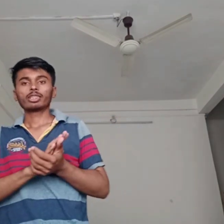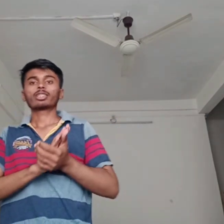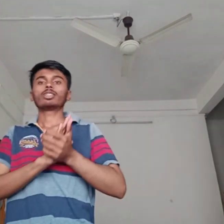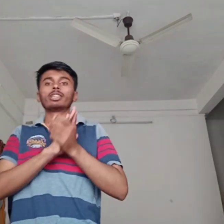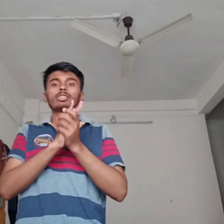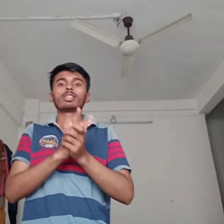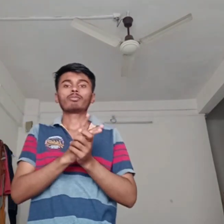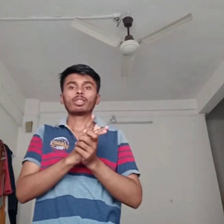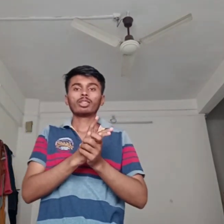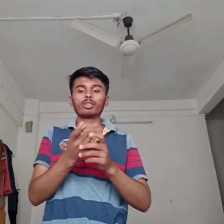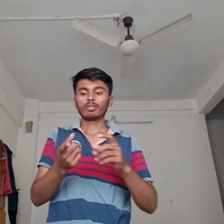an example.